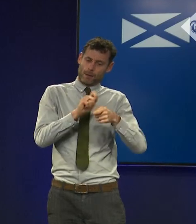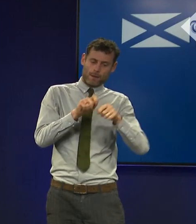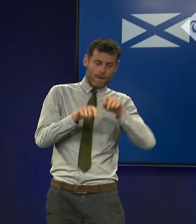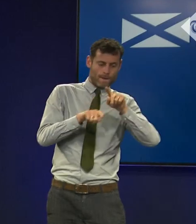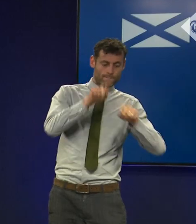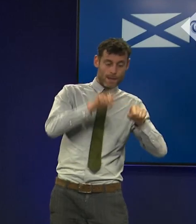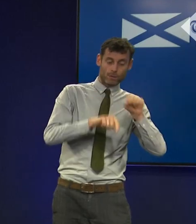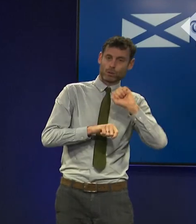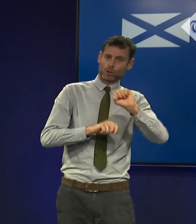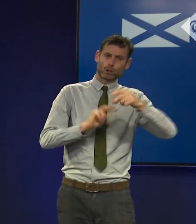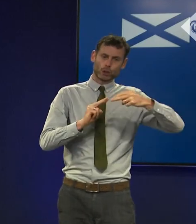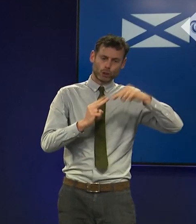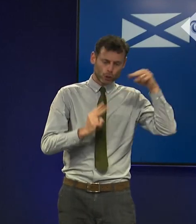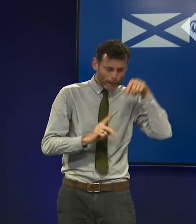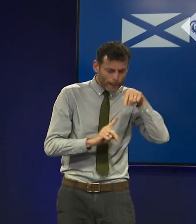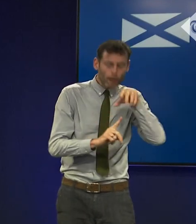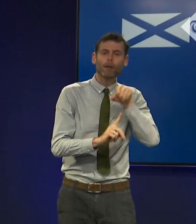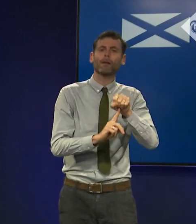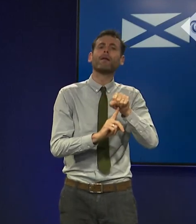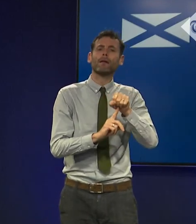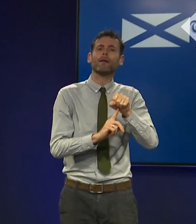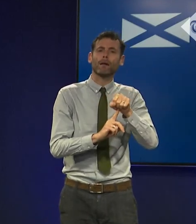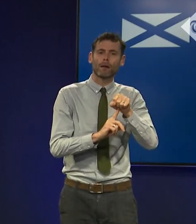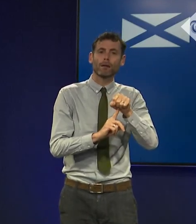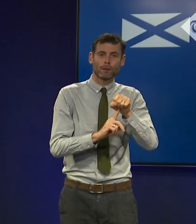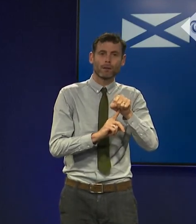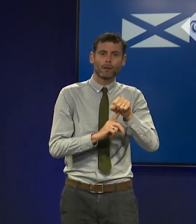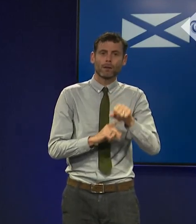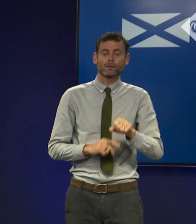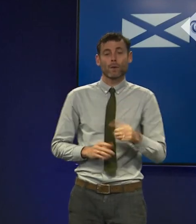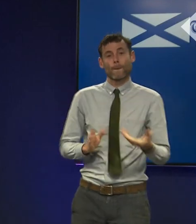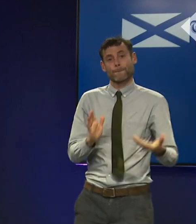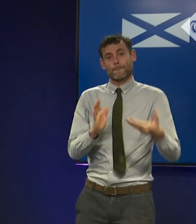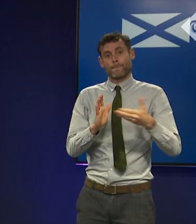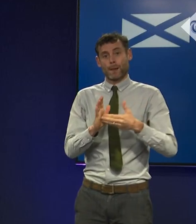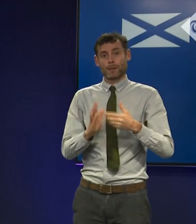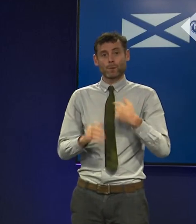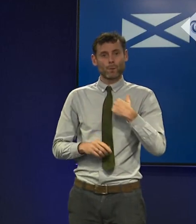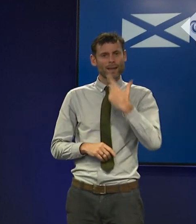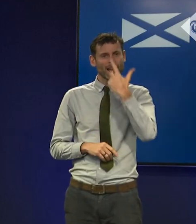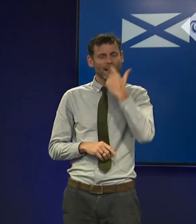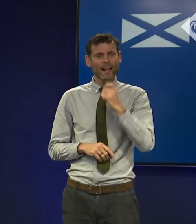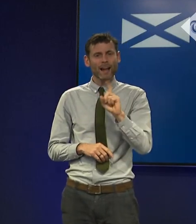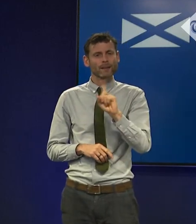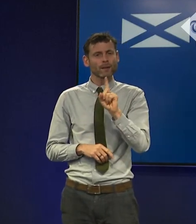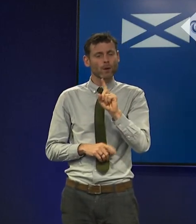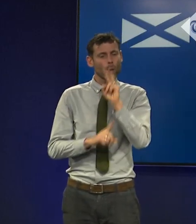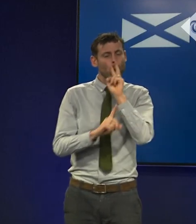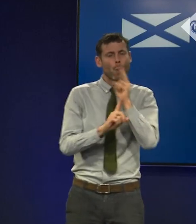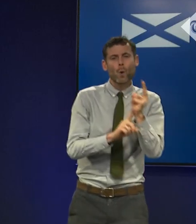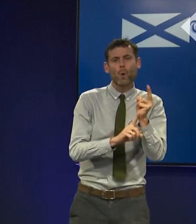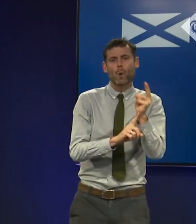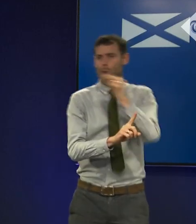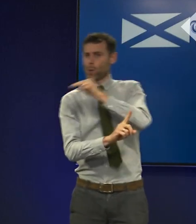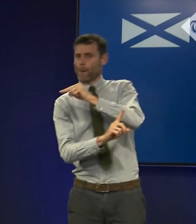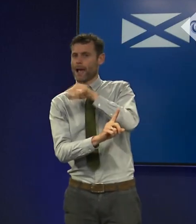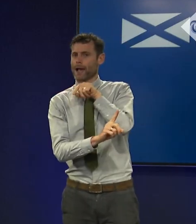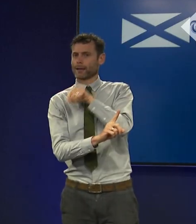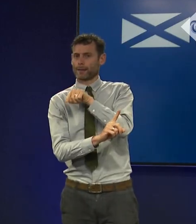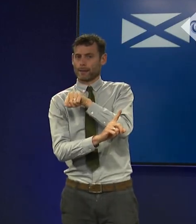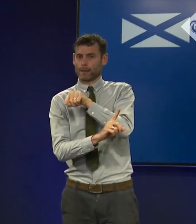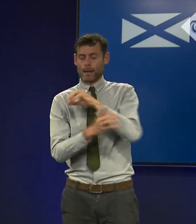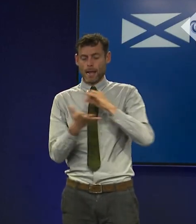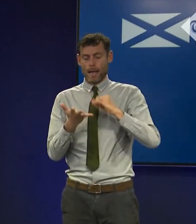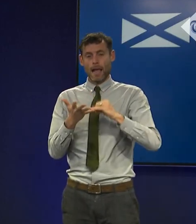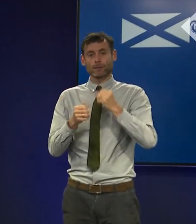advantage. And what we can also do is we can use a look back exercise to see whether we are seeing any unusual patterns of S